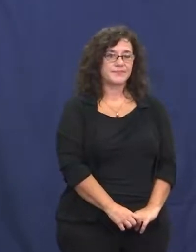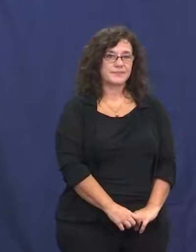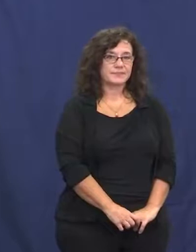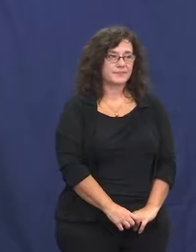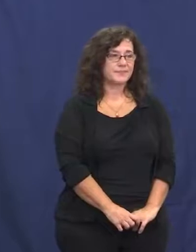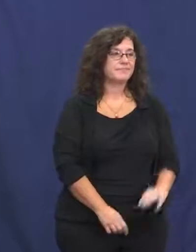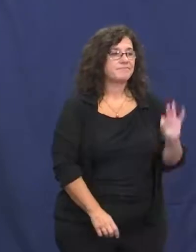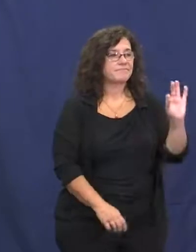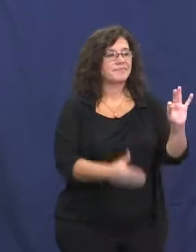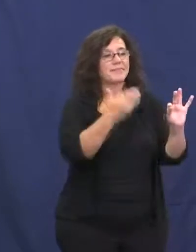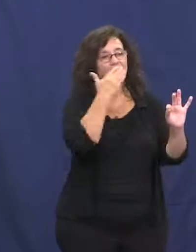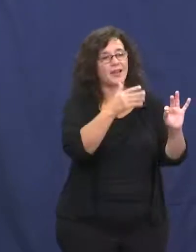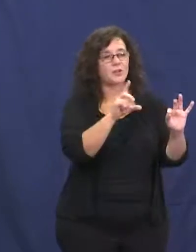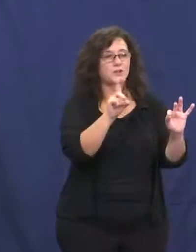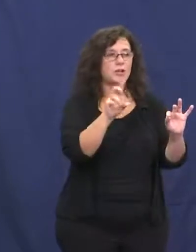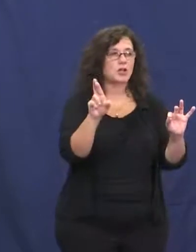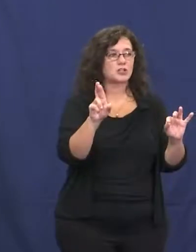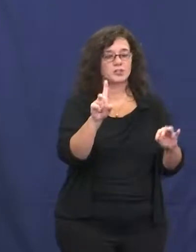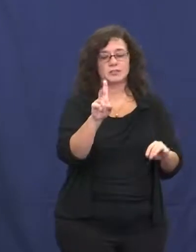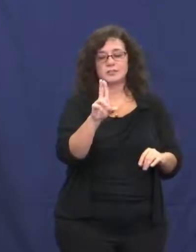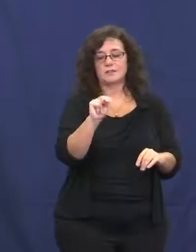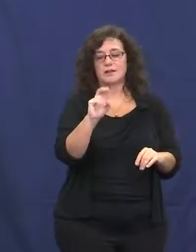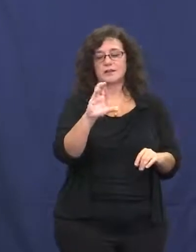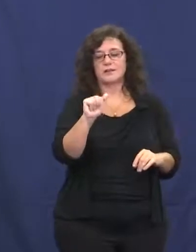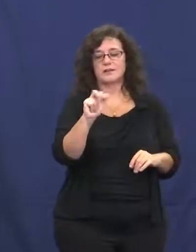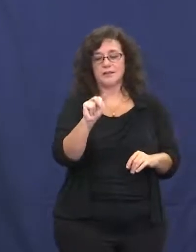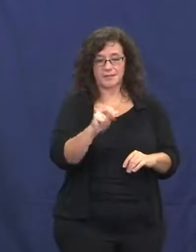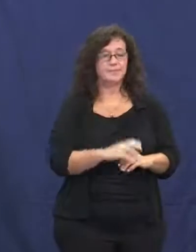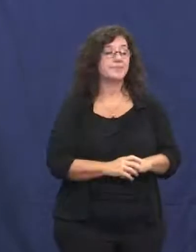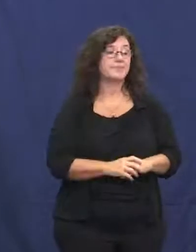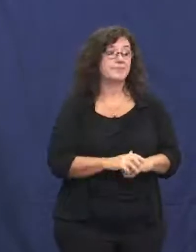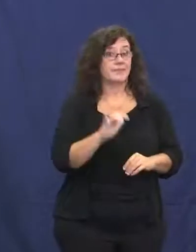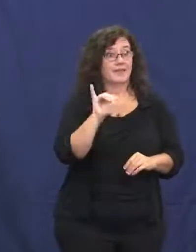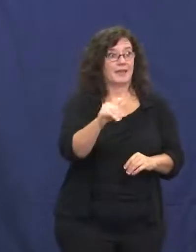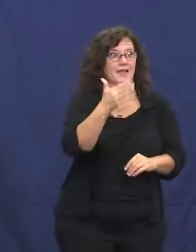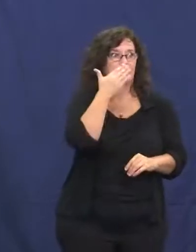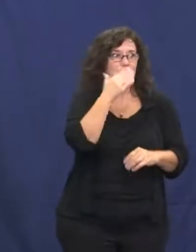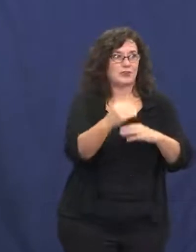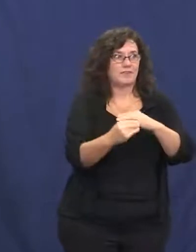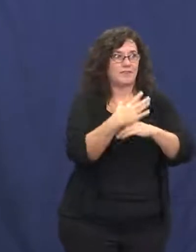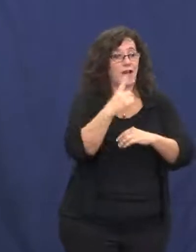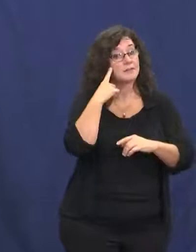Thank you, Dr. Duncan. That's a very good advice, especially for someone in my age group.